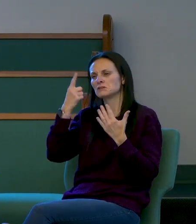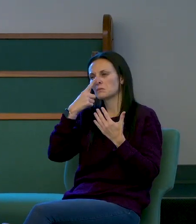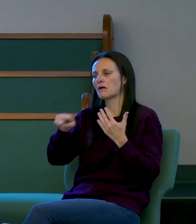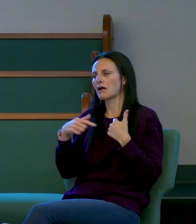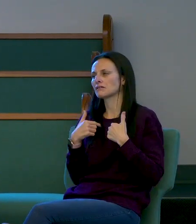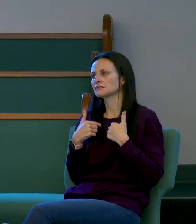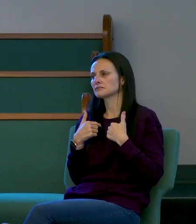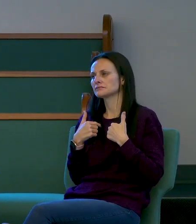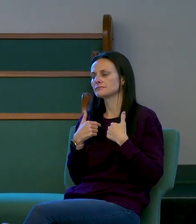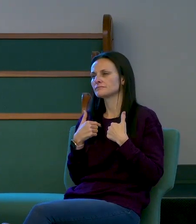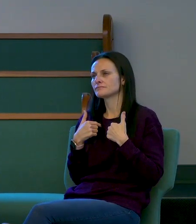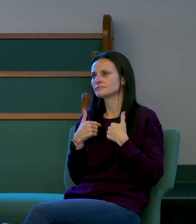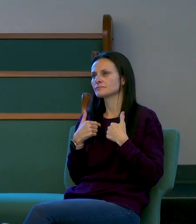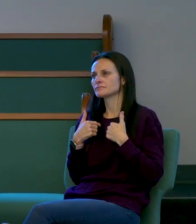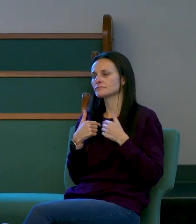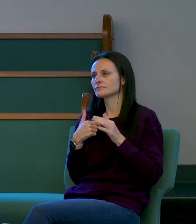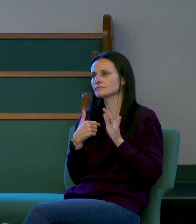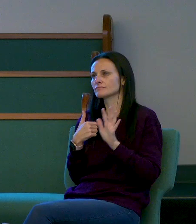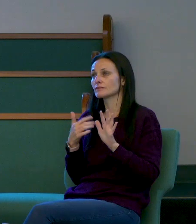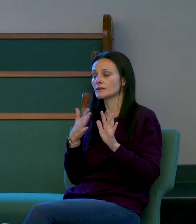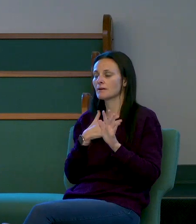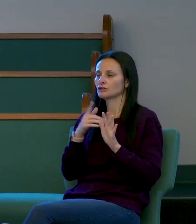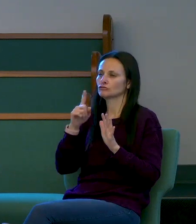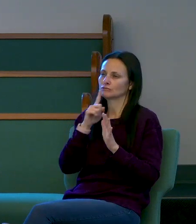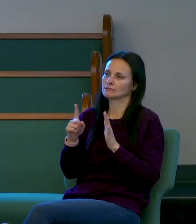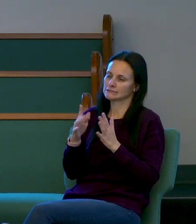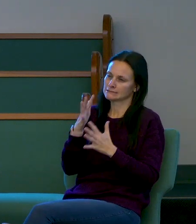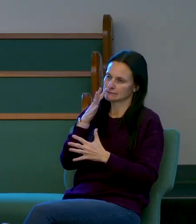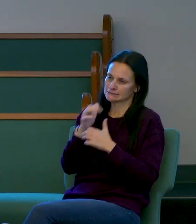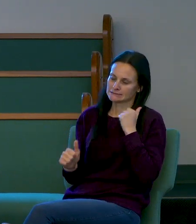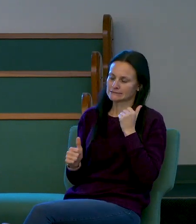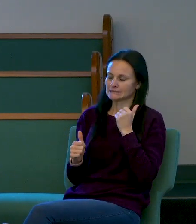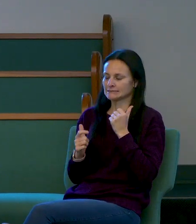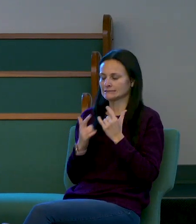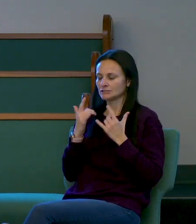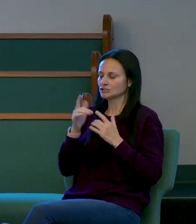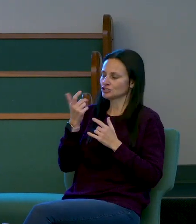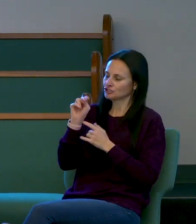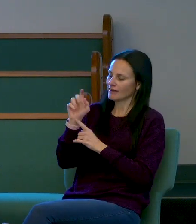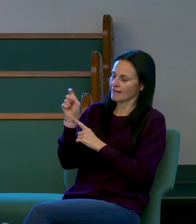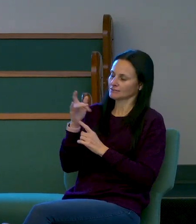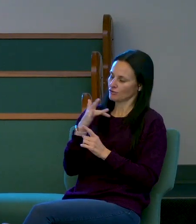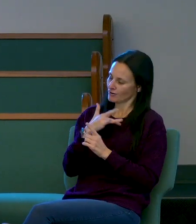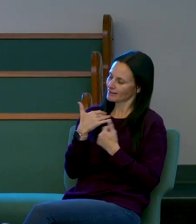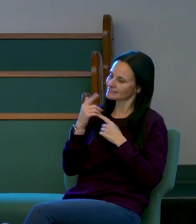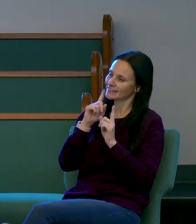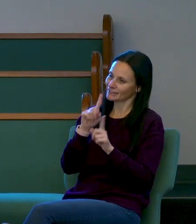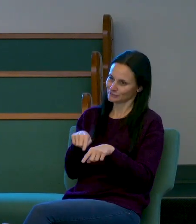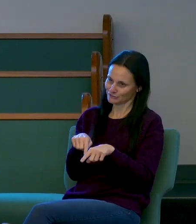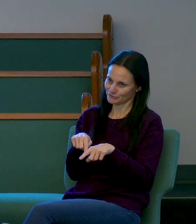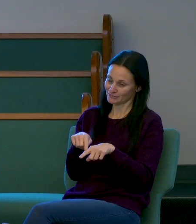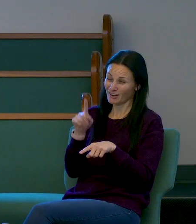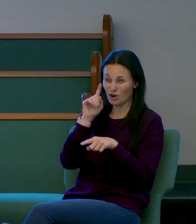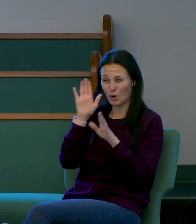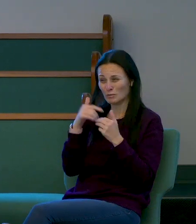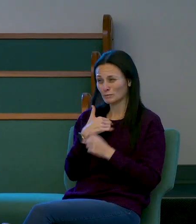Now, my very, very cynical Gen X heart has an answer to this, and I hope that I'm